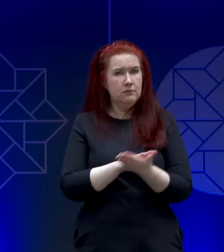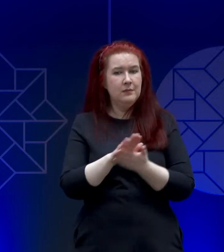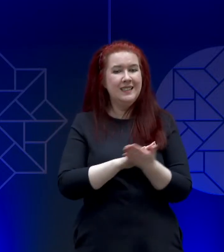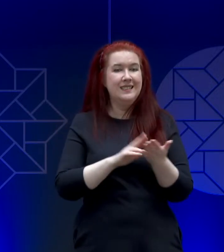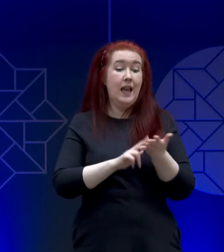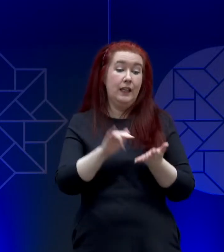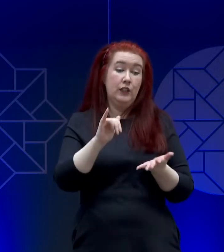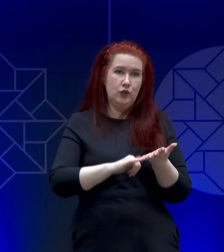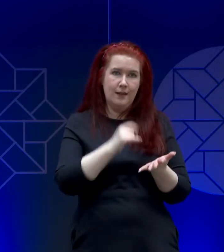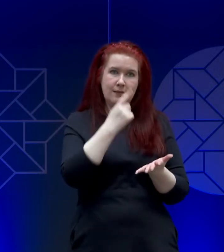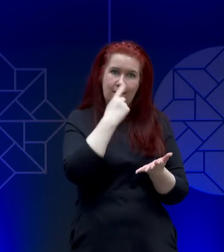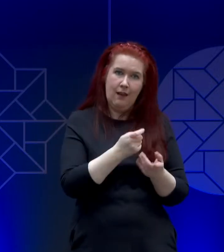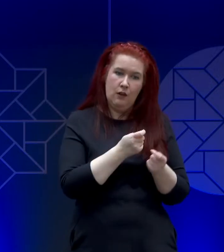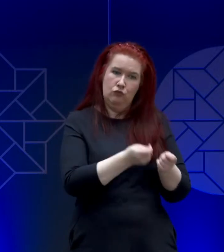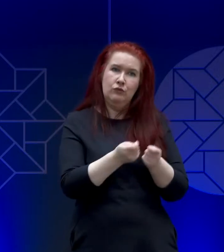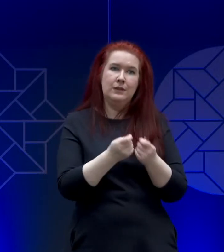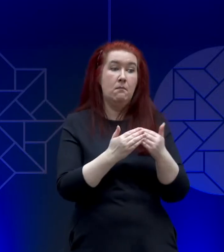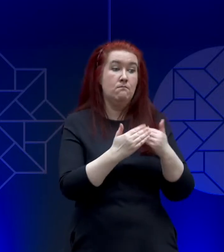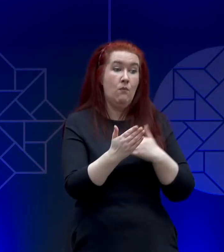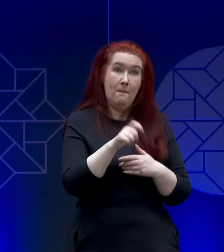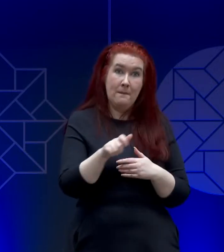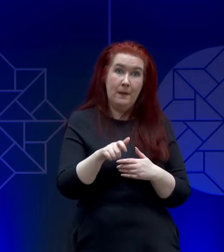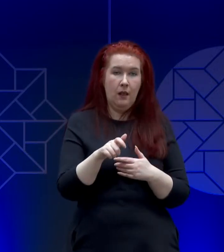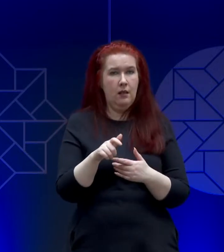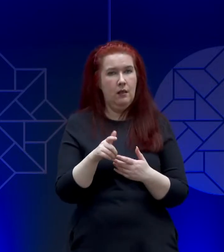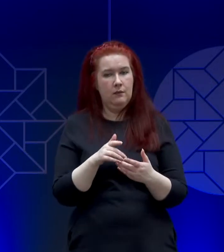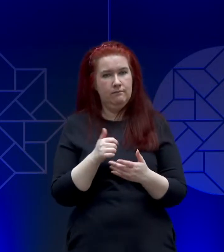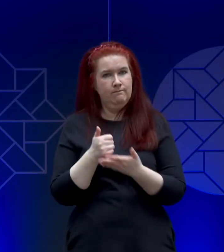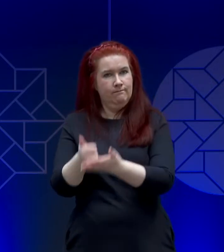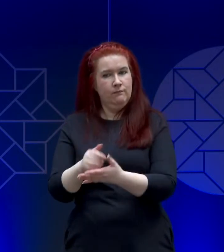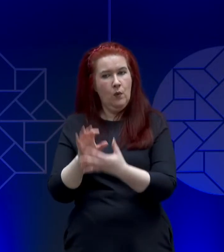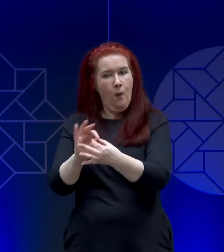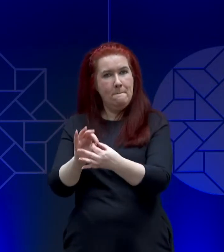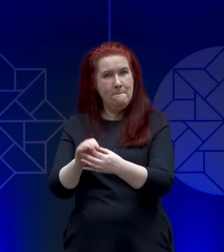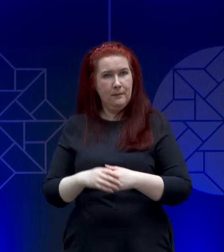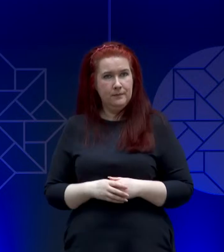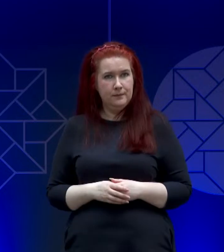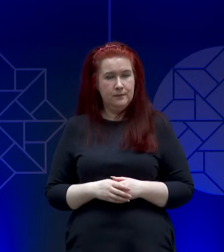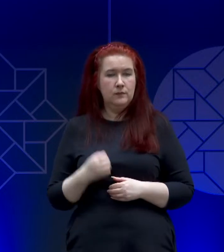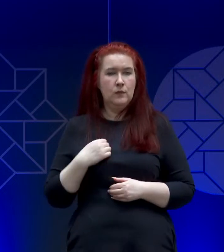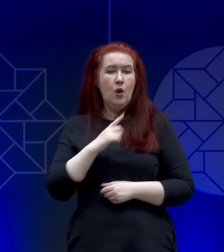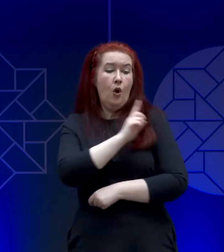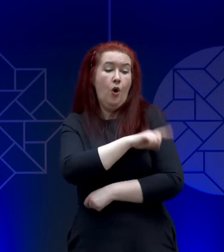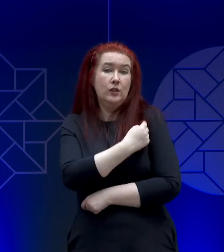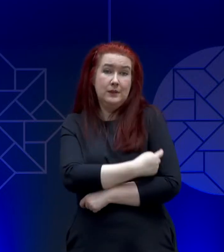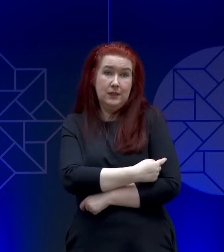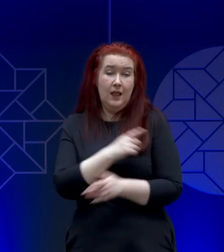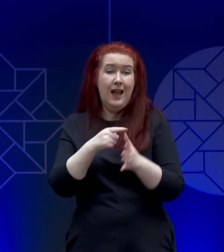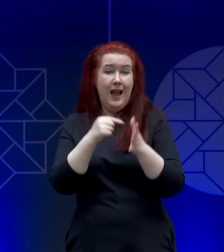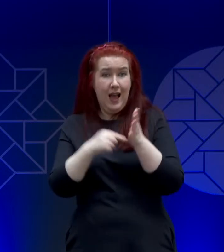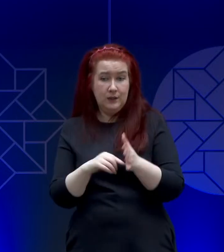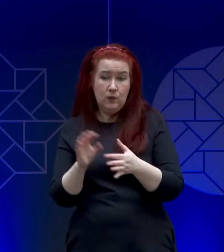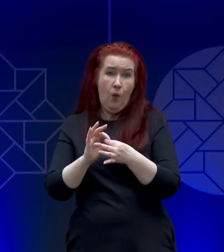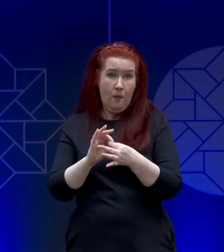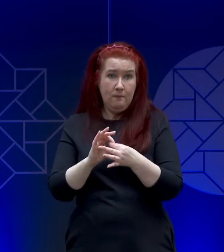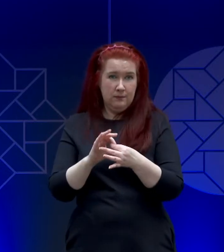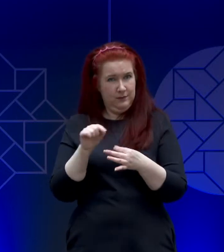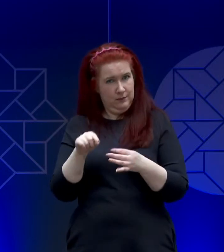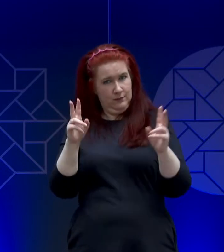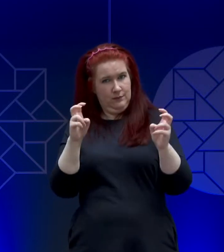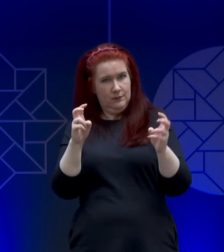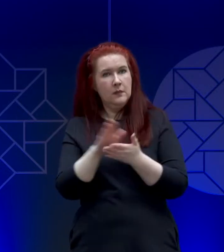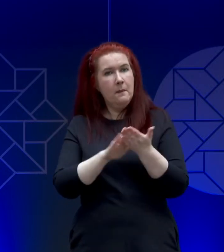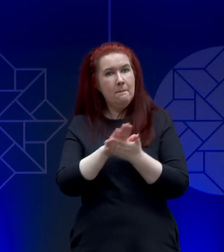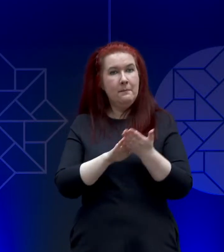NHS's capacity to treat people at home. Our Hospital at Home initiative, which allows hospital levels of care in